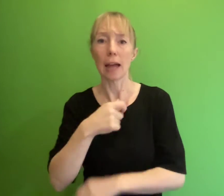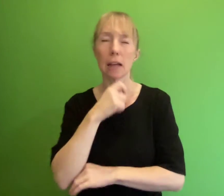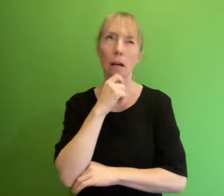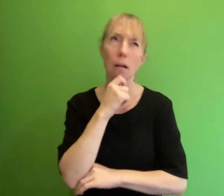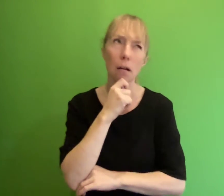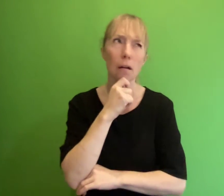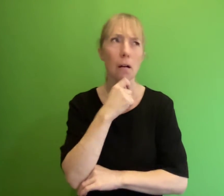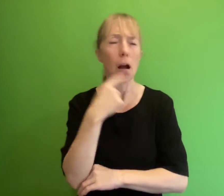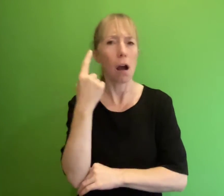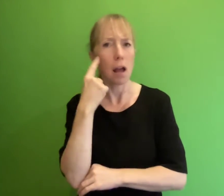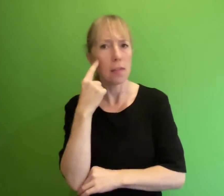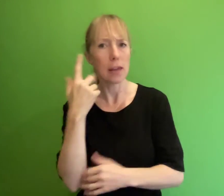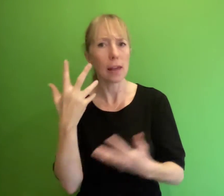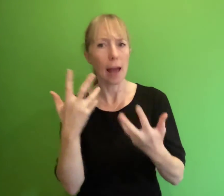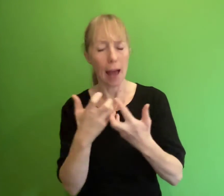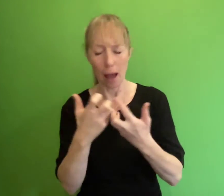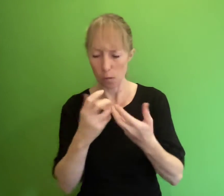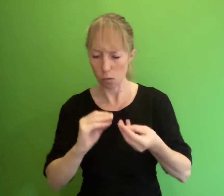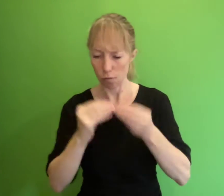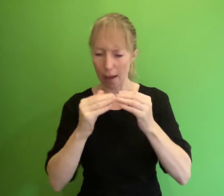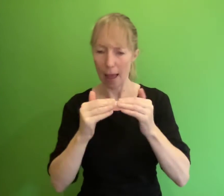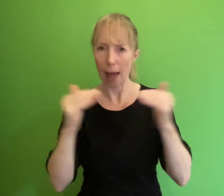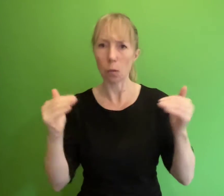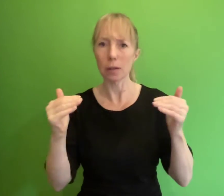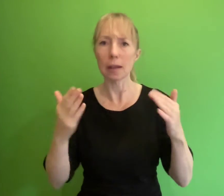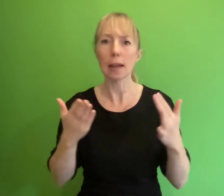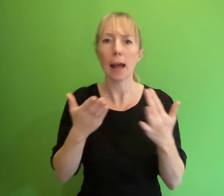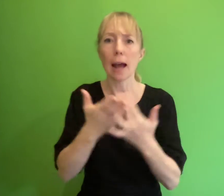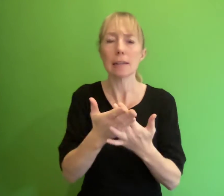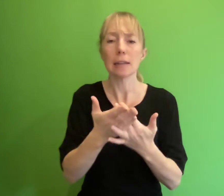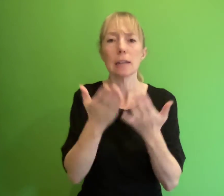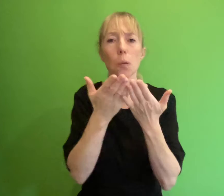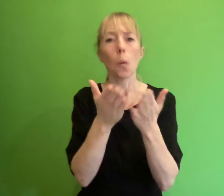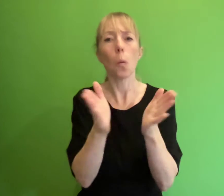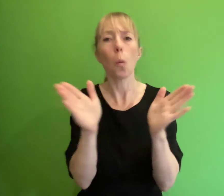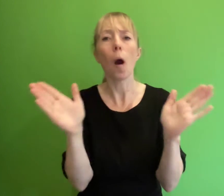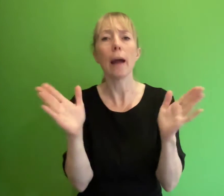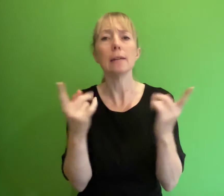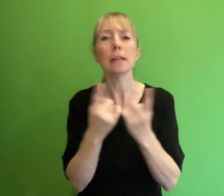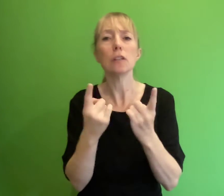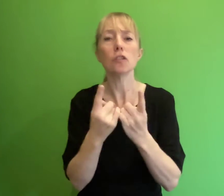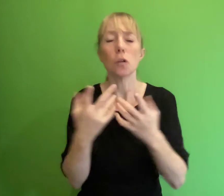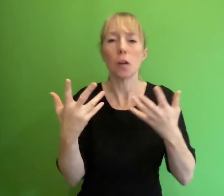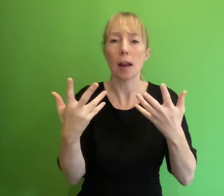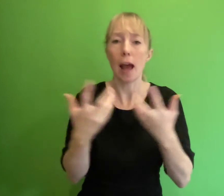how you create equity and access is a wider issue of how the arts work in terms of churning out